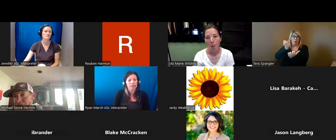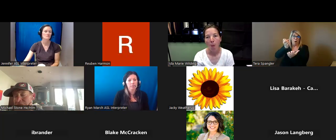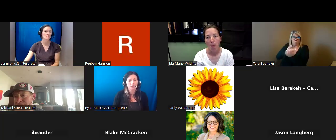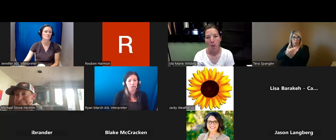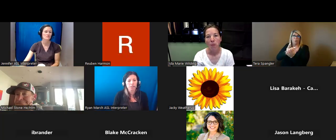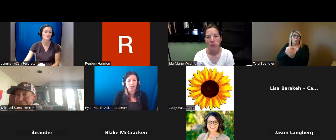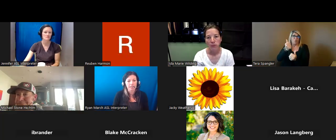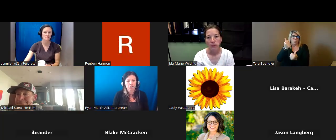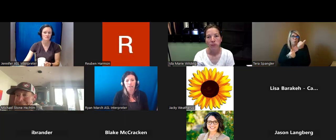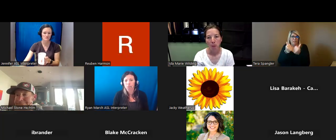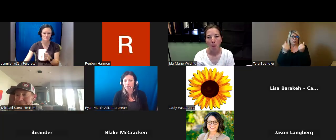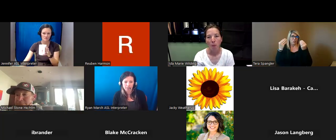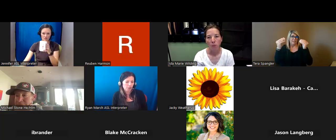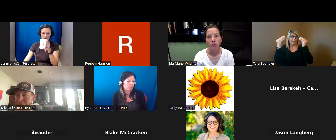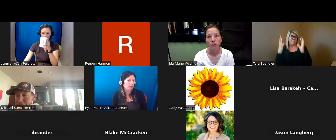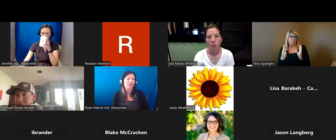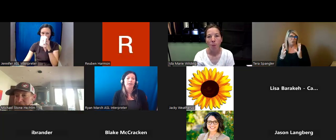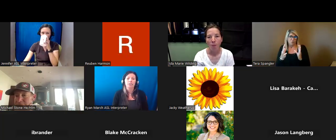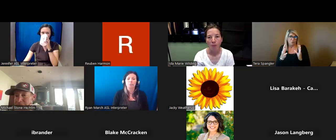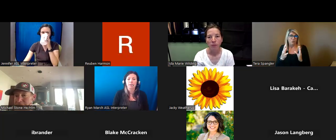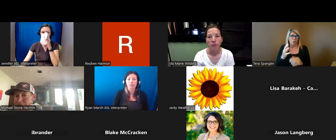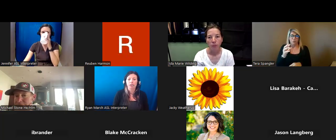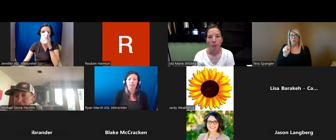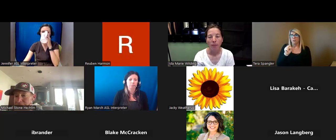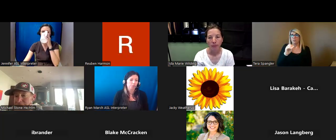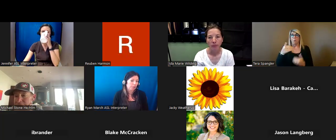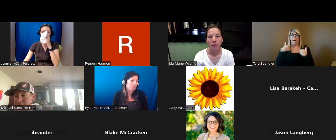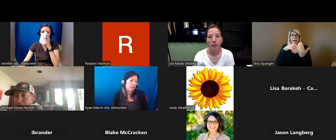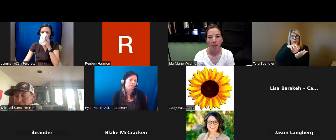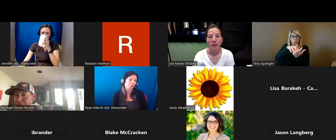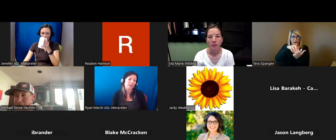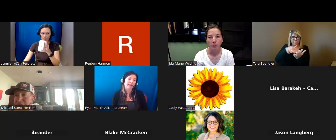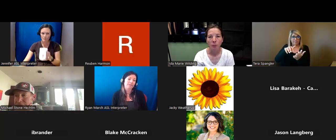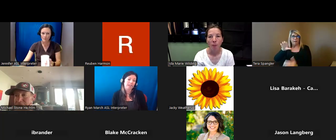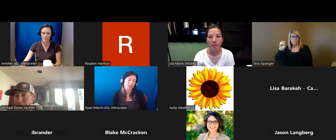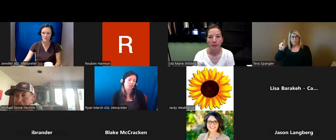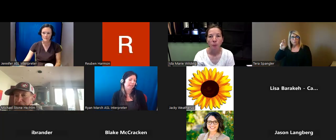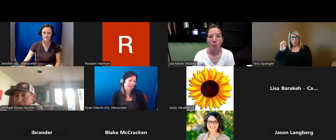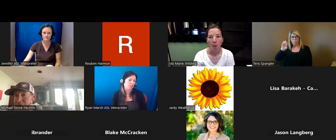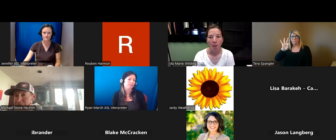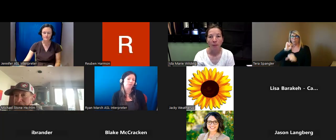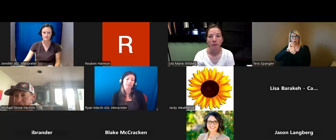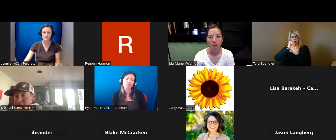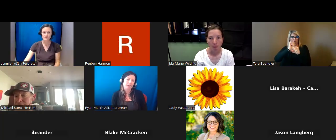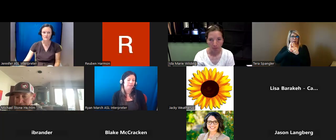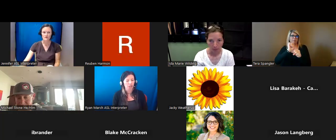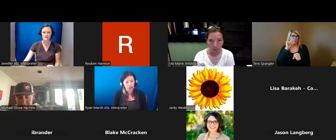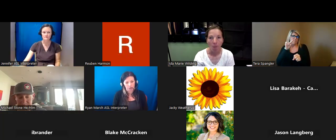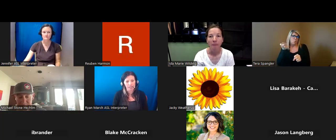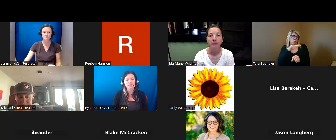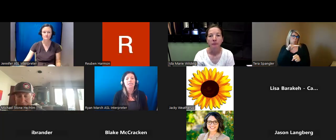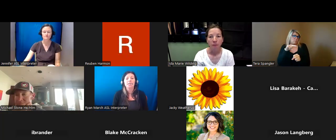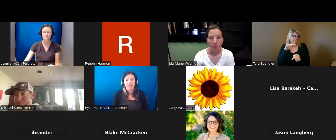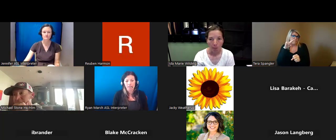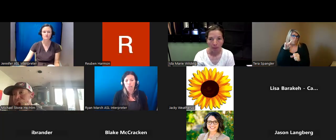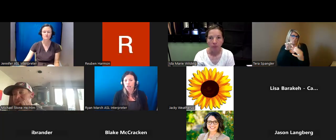would want to be included on as far as the process goes, to be part of the approval for that vendor. So again, I do have a rough draft